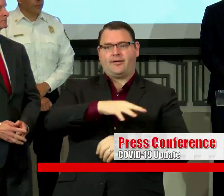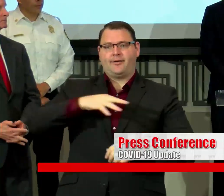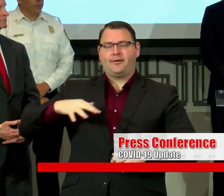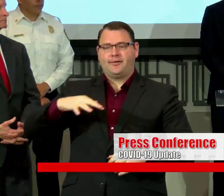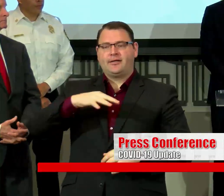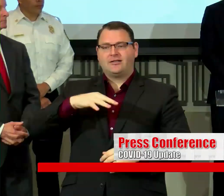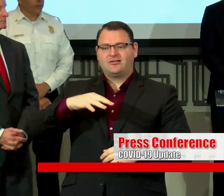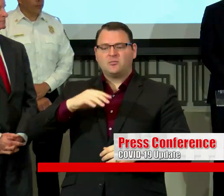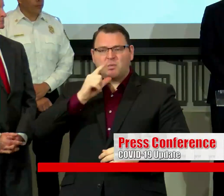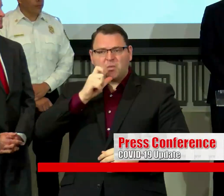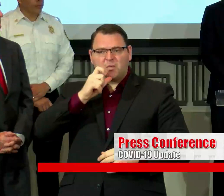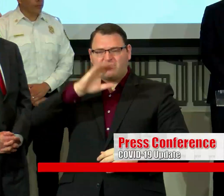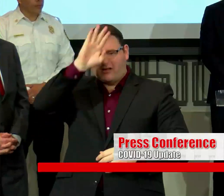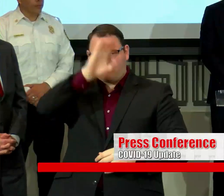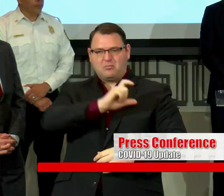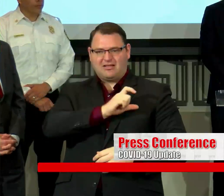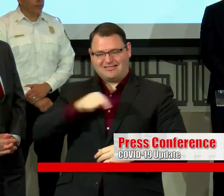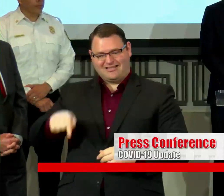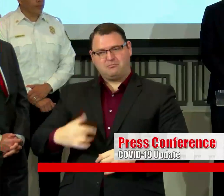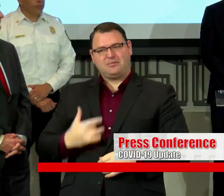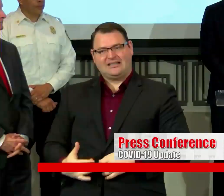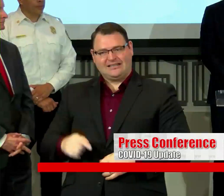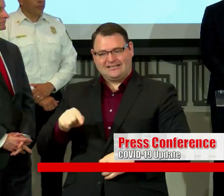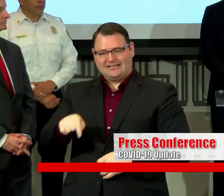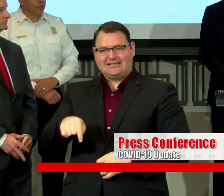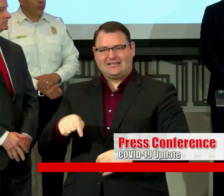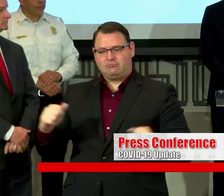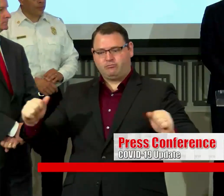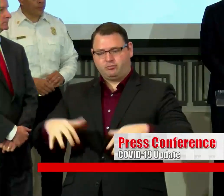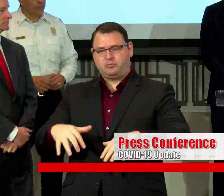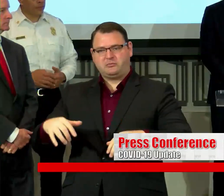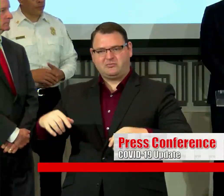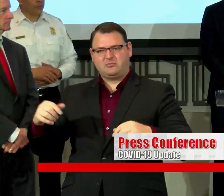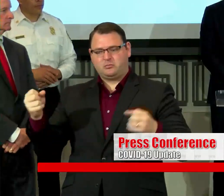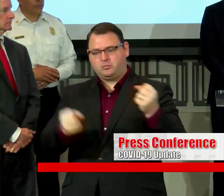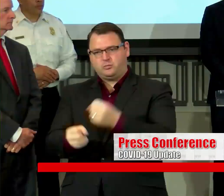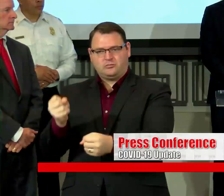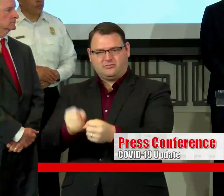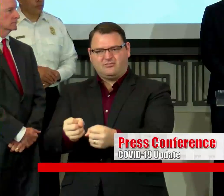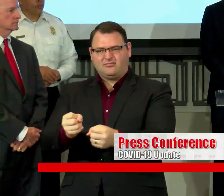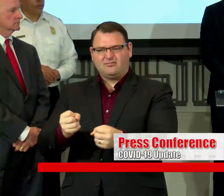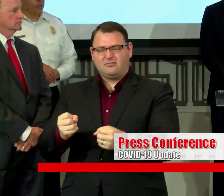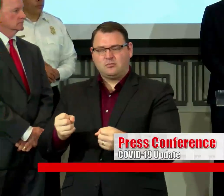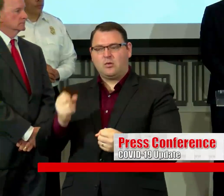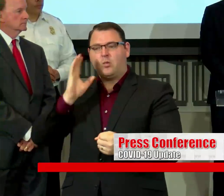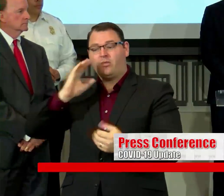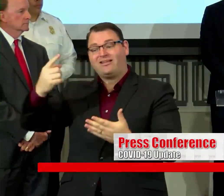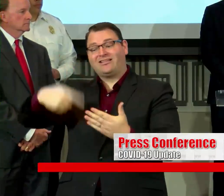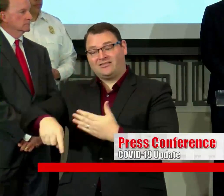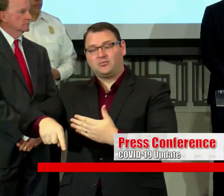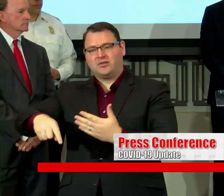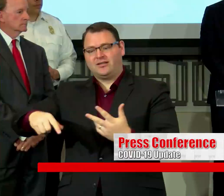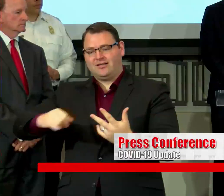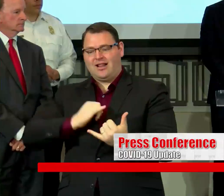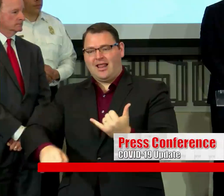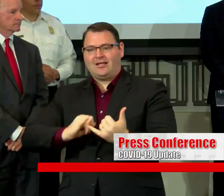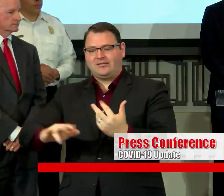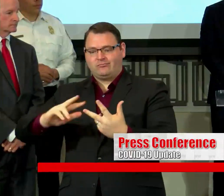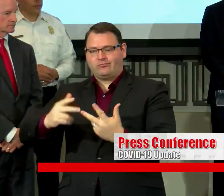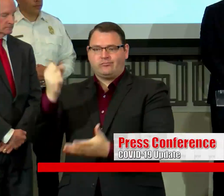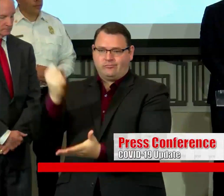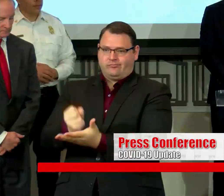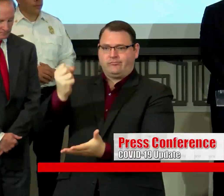by firefighters and police officers. All of these hotels will have the same sort of lease agreement. We'll be paying the